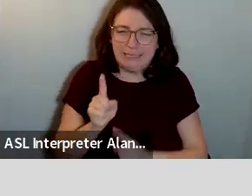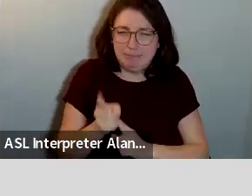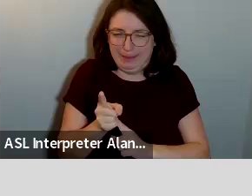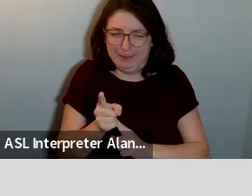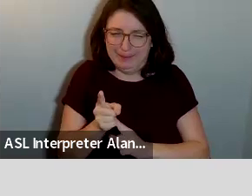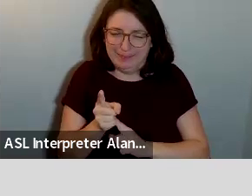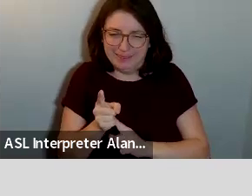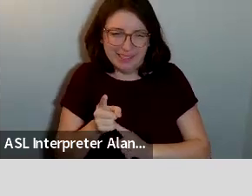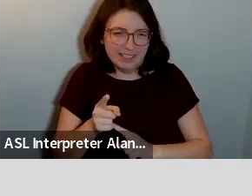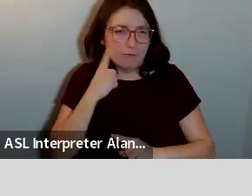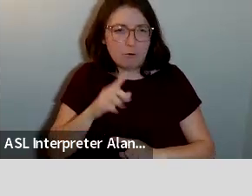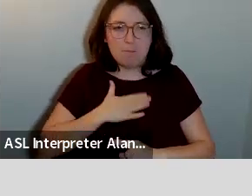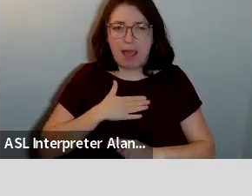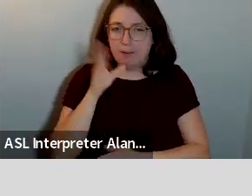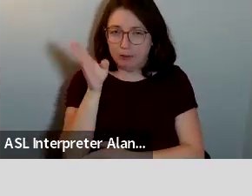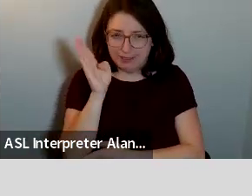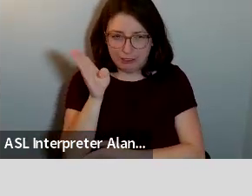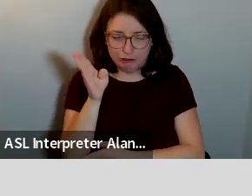the presentation. And